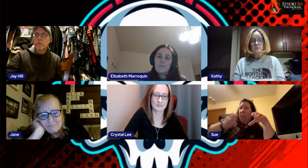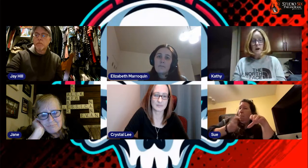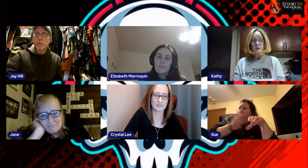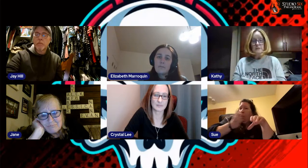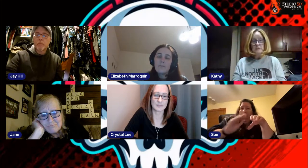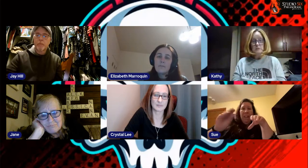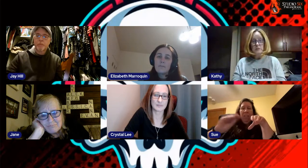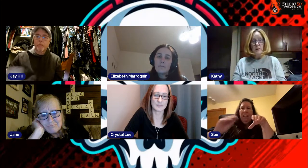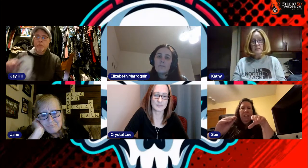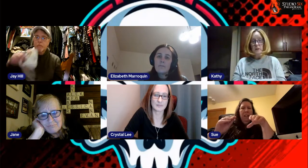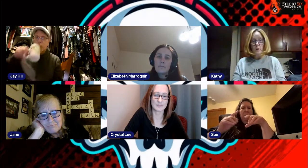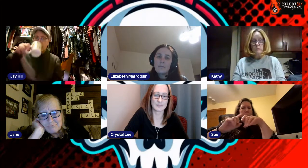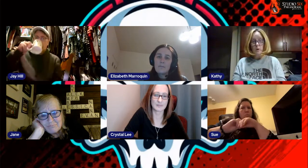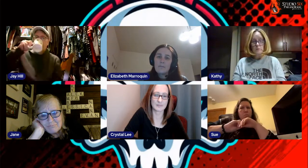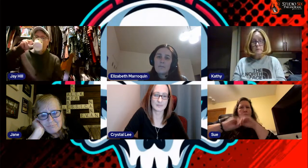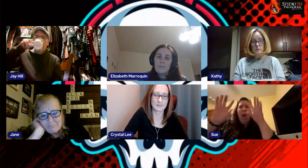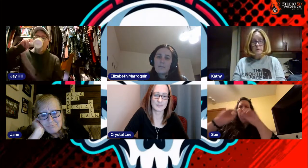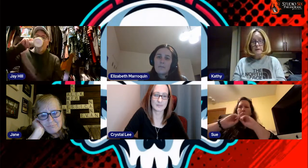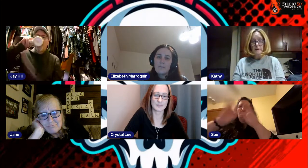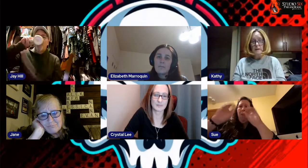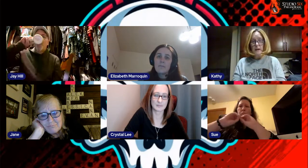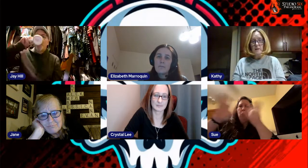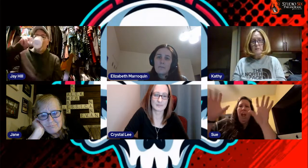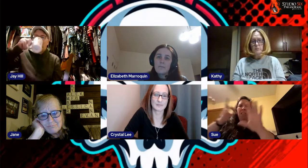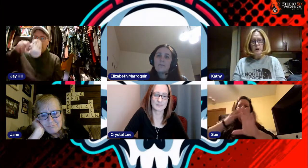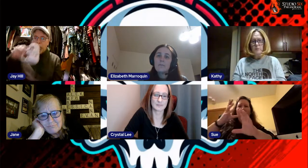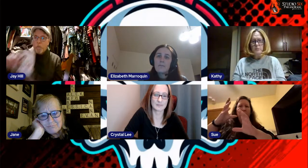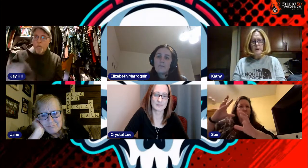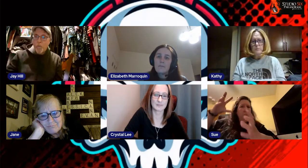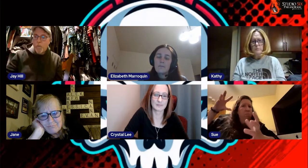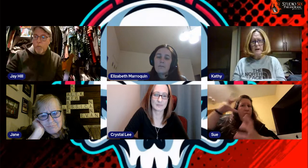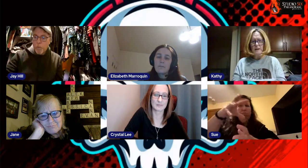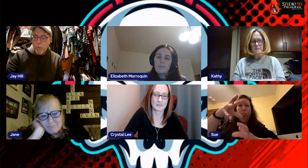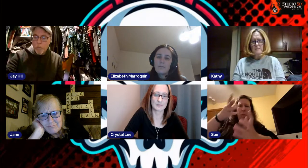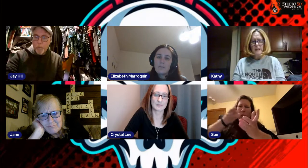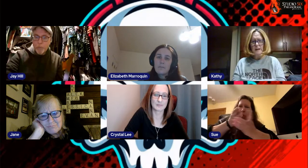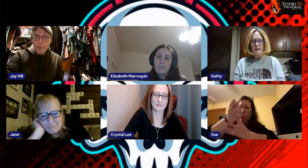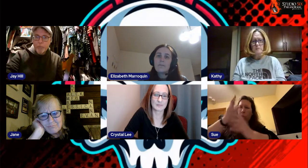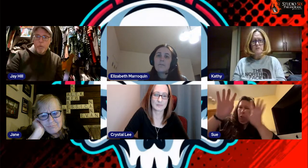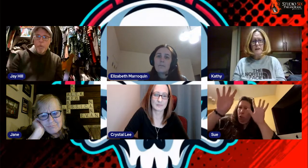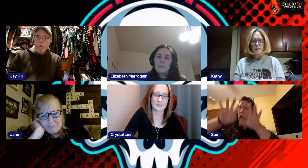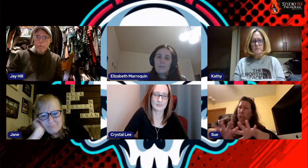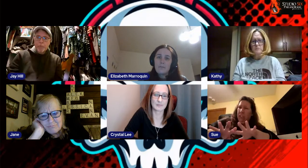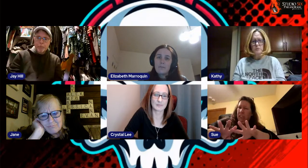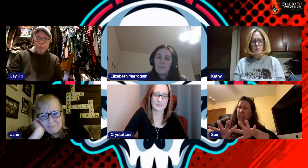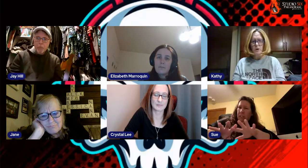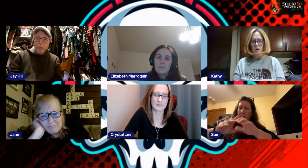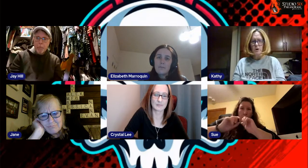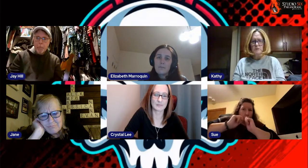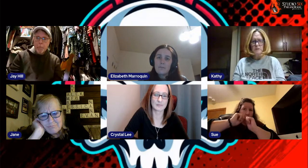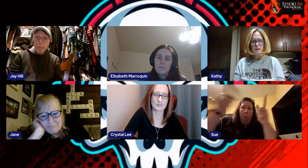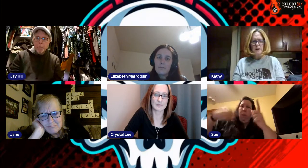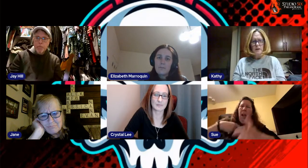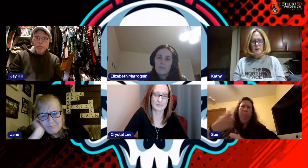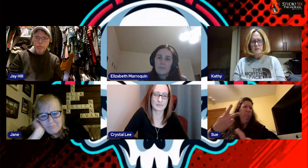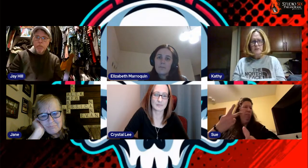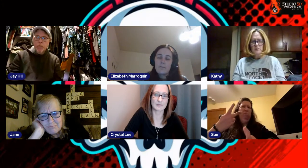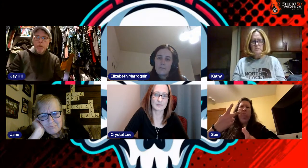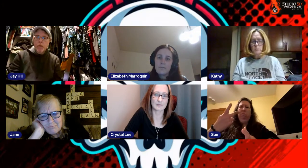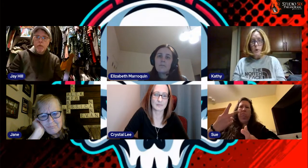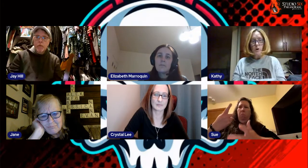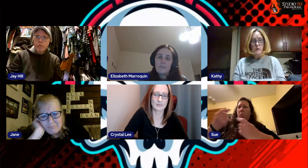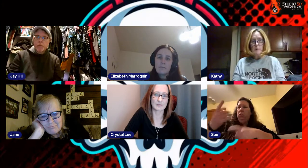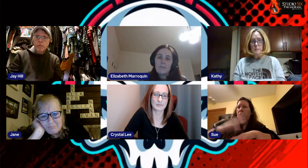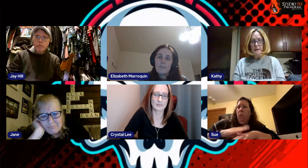And the house out next to each other, no road in between. Bright, bright, bright light came shining through the curtain.